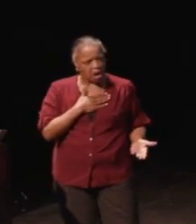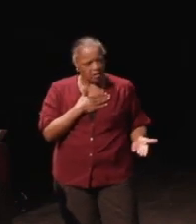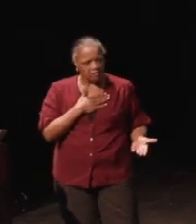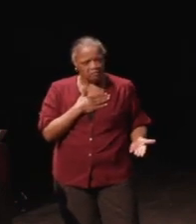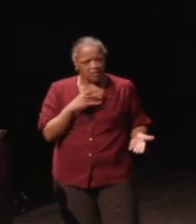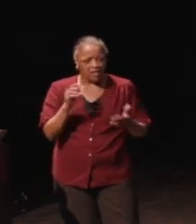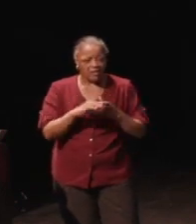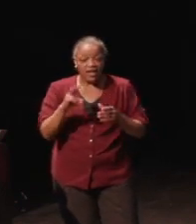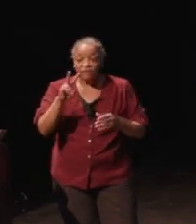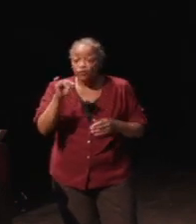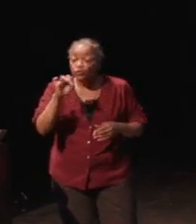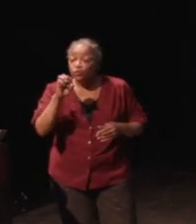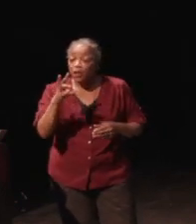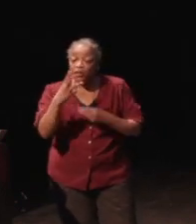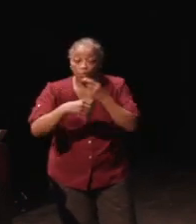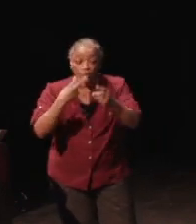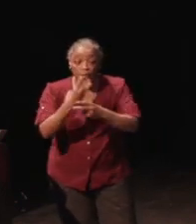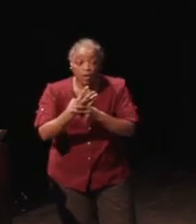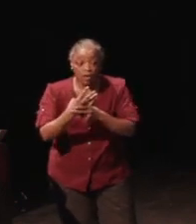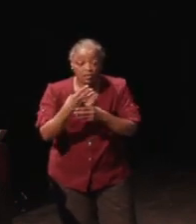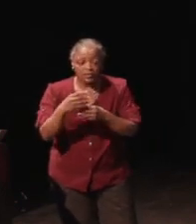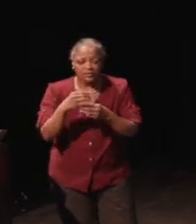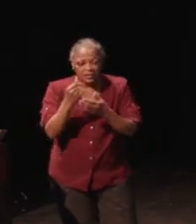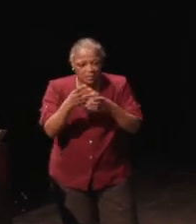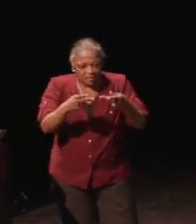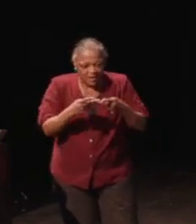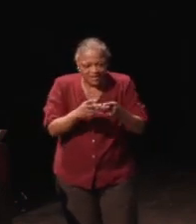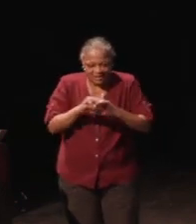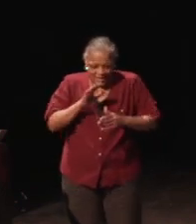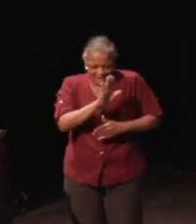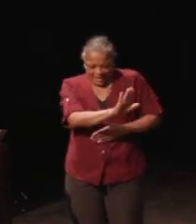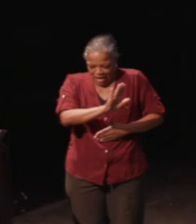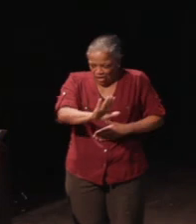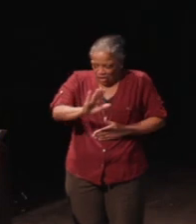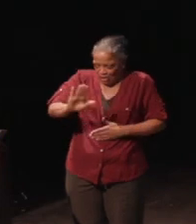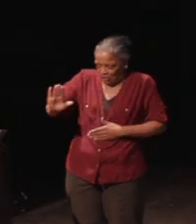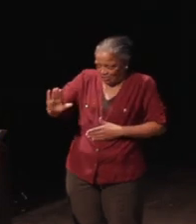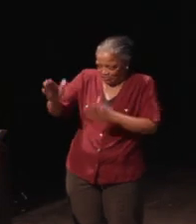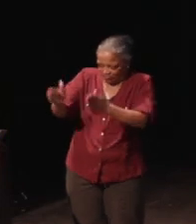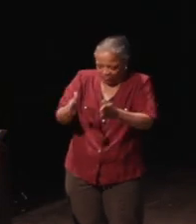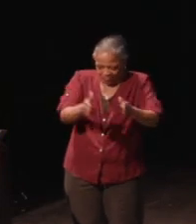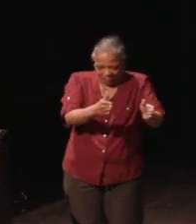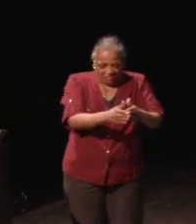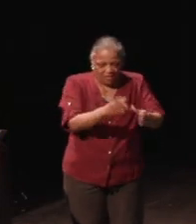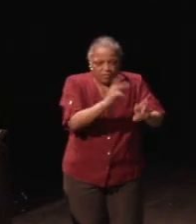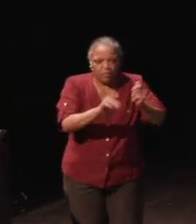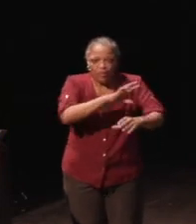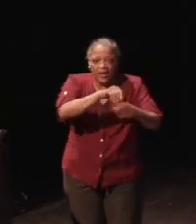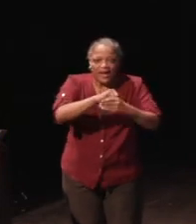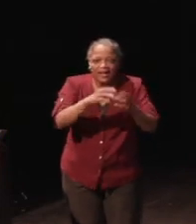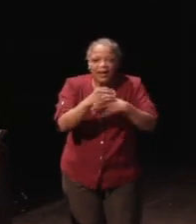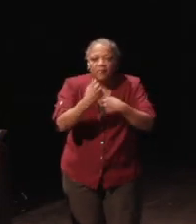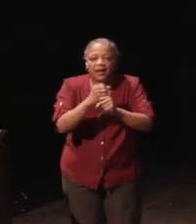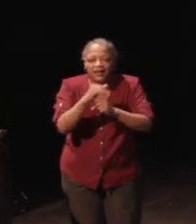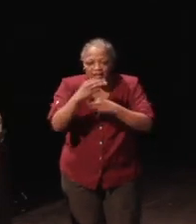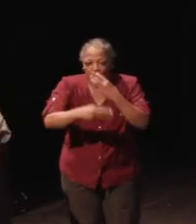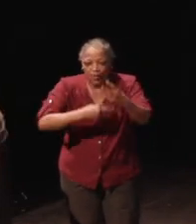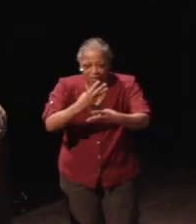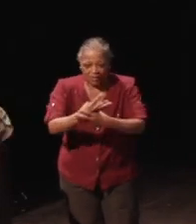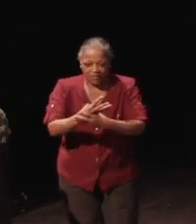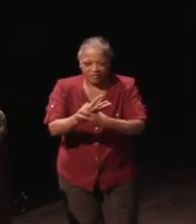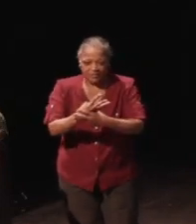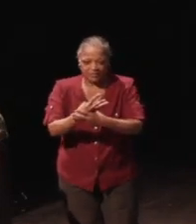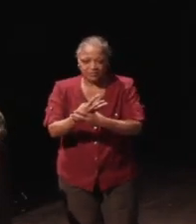is what a virtual world is. It's a place that is the people who are in it and who are making it. And